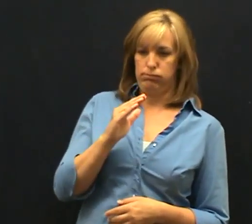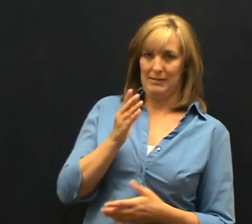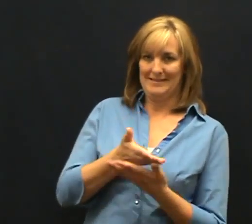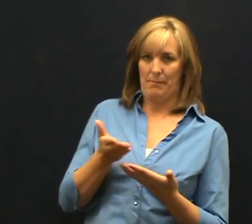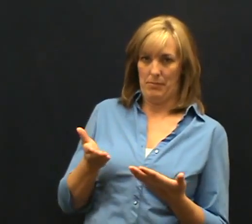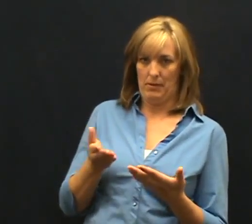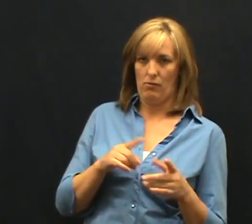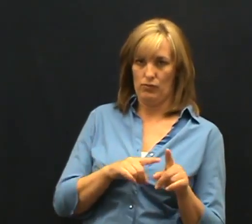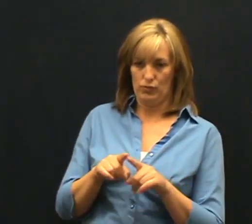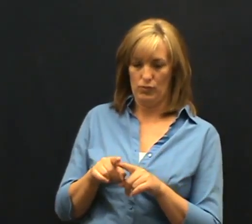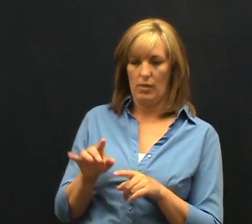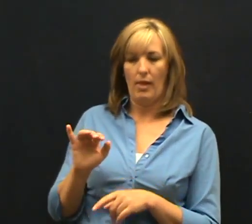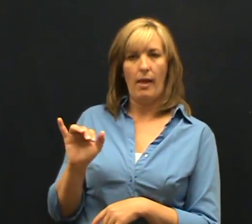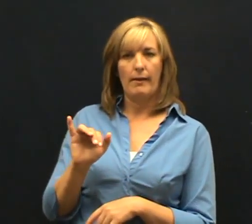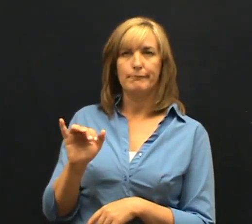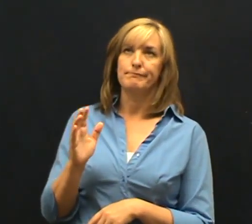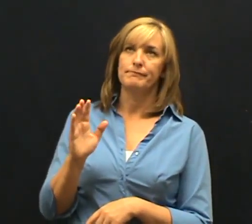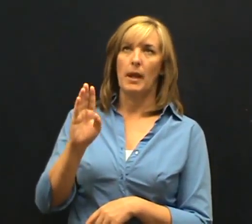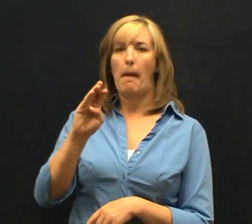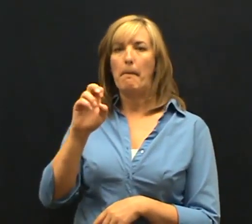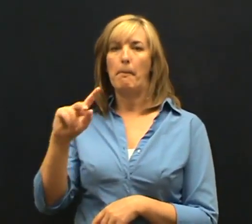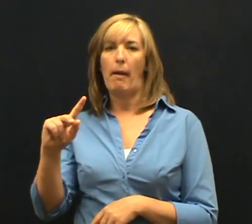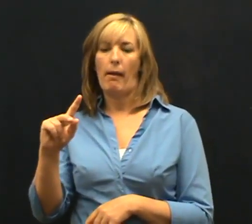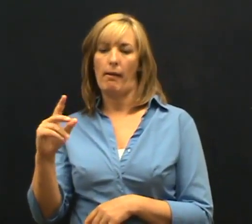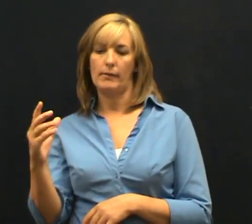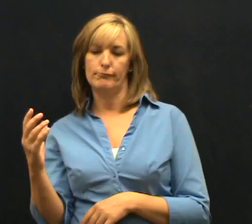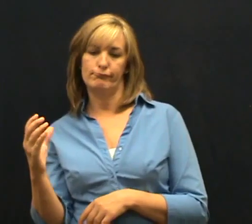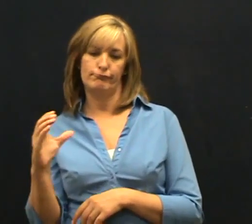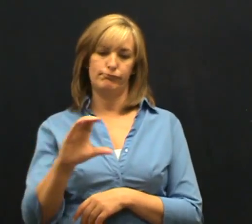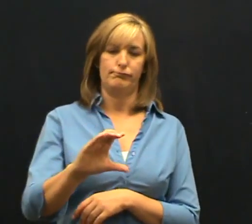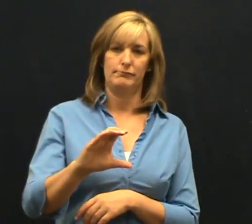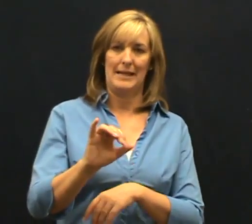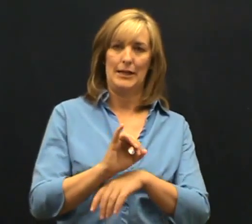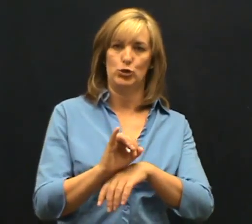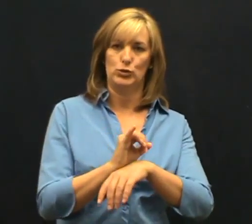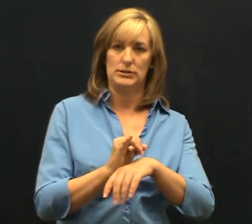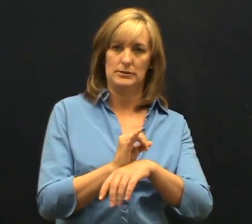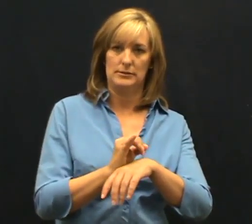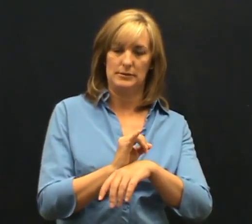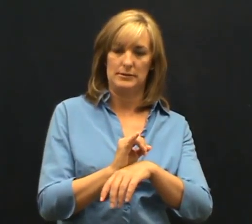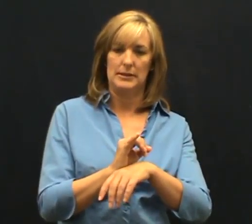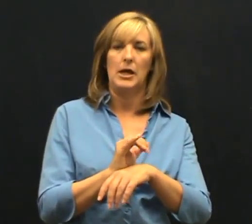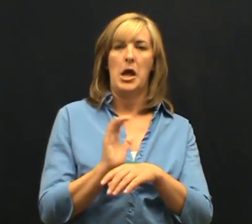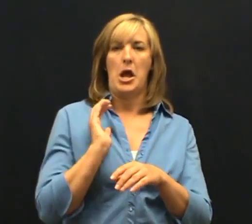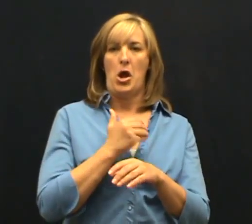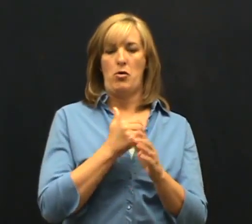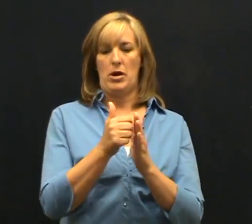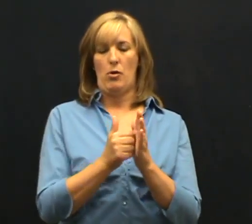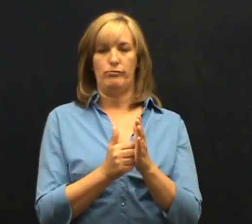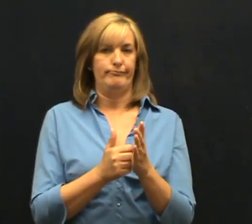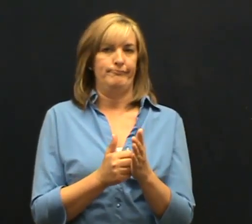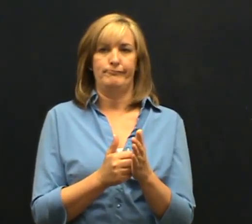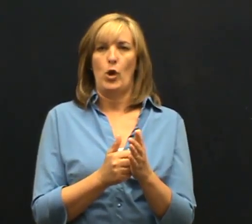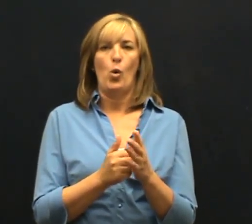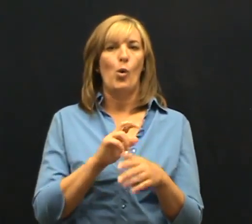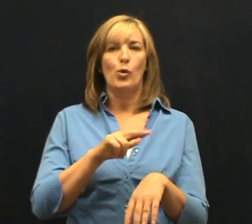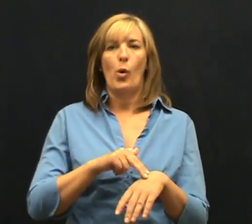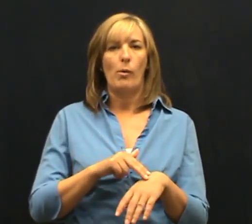put interest into our account for whatever the balance was before, and we generally don't know that until we see the bank statement. So